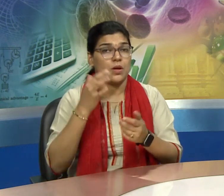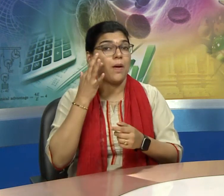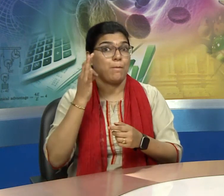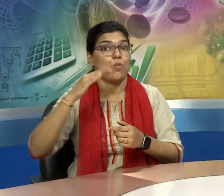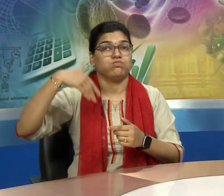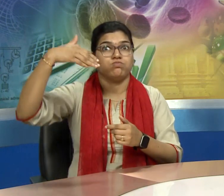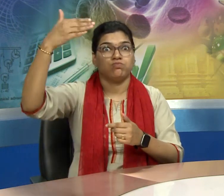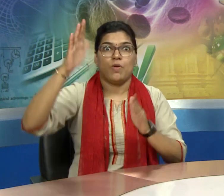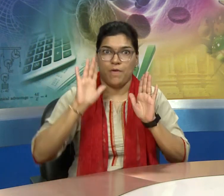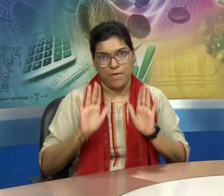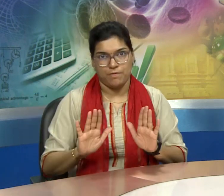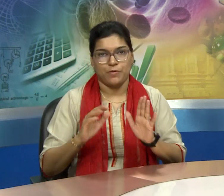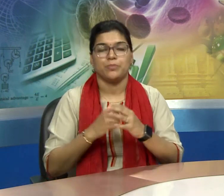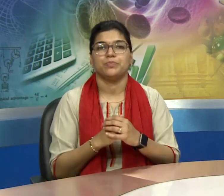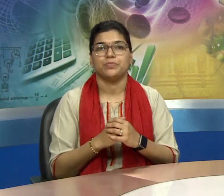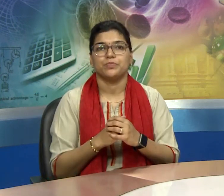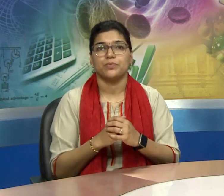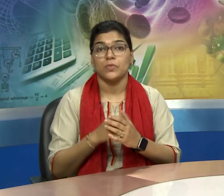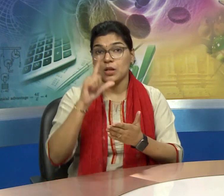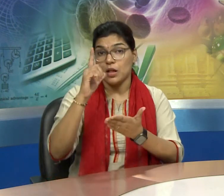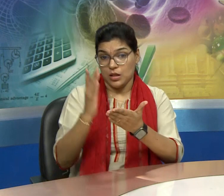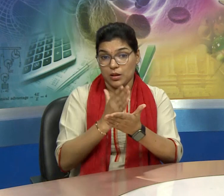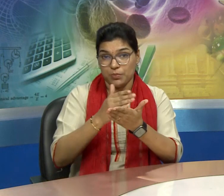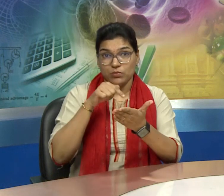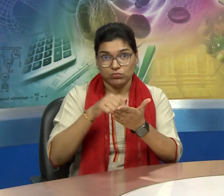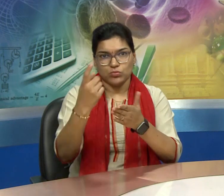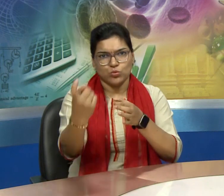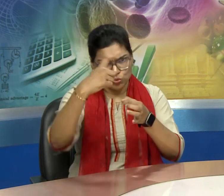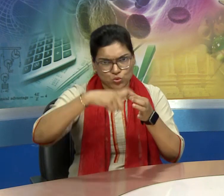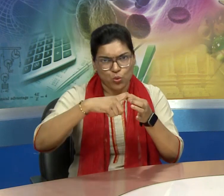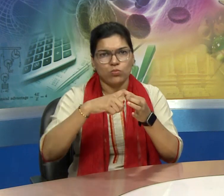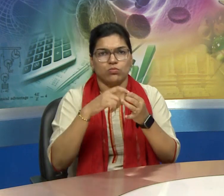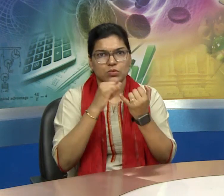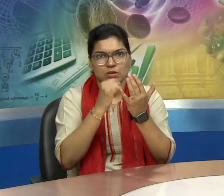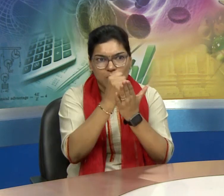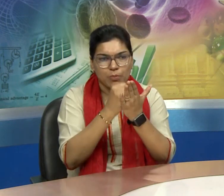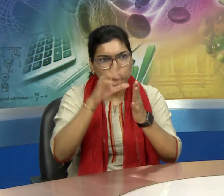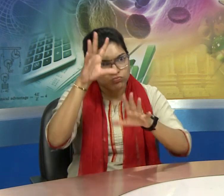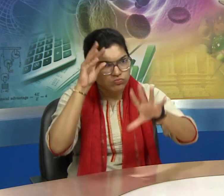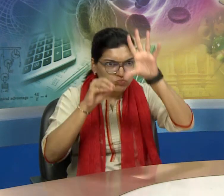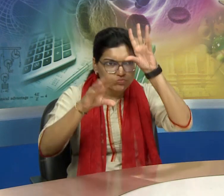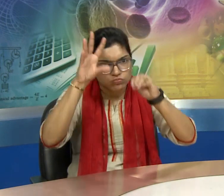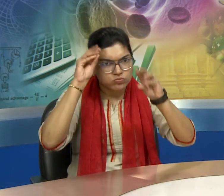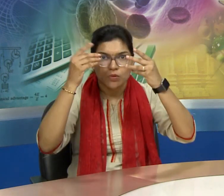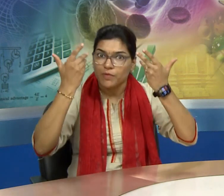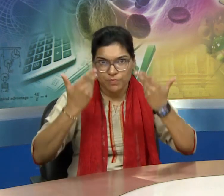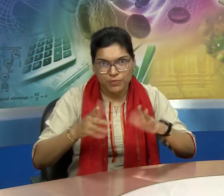that you all must try to join and study this course, because